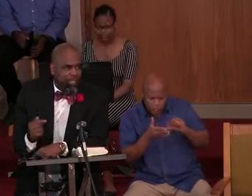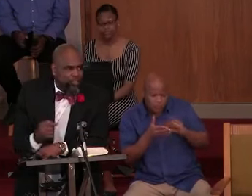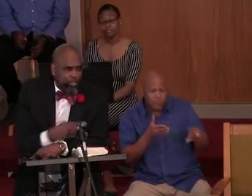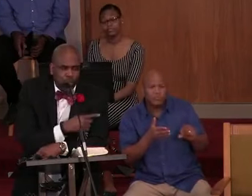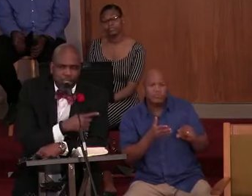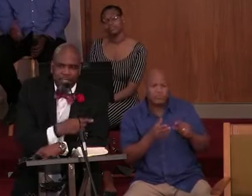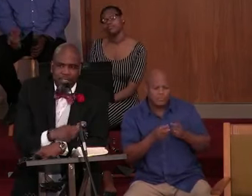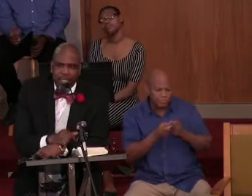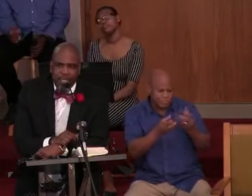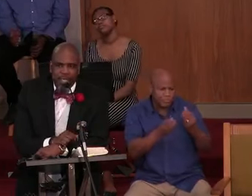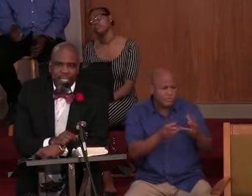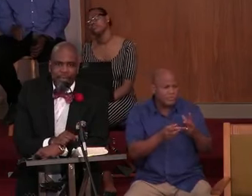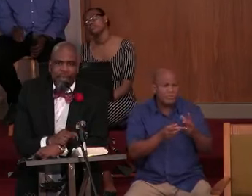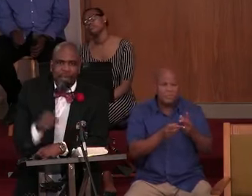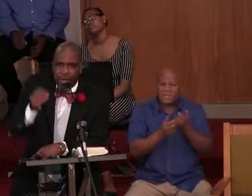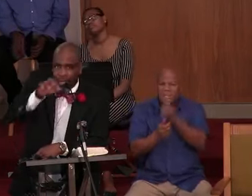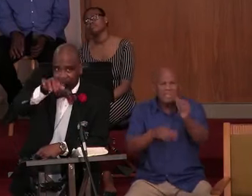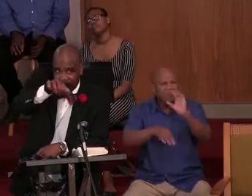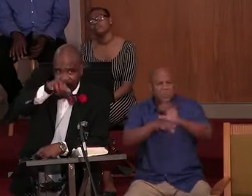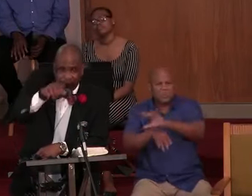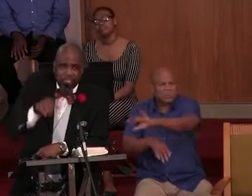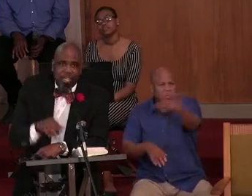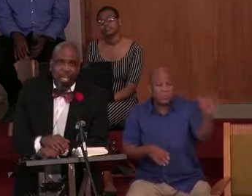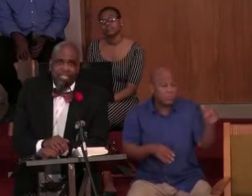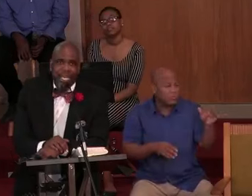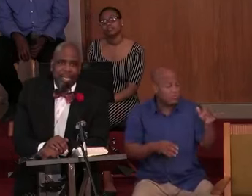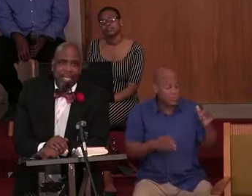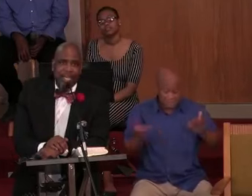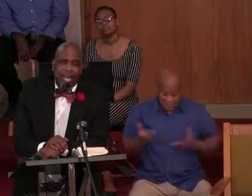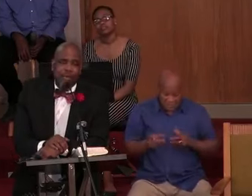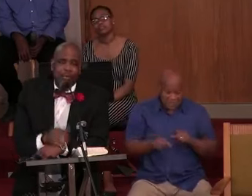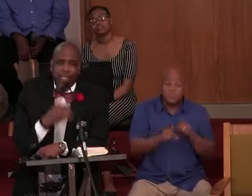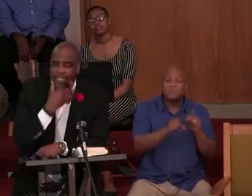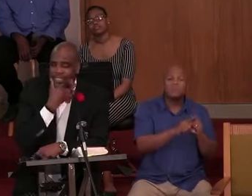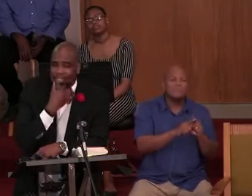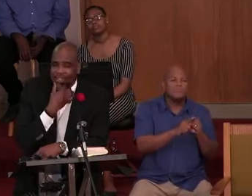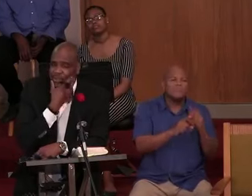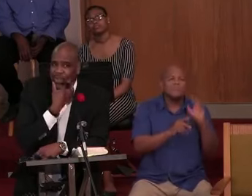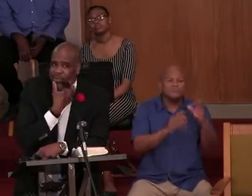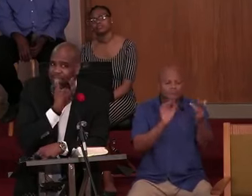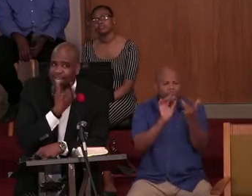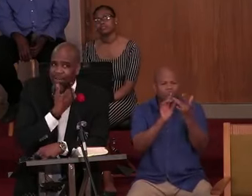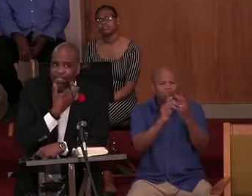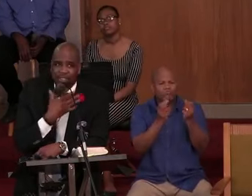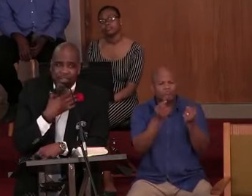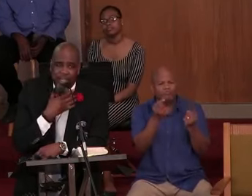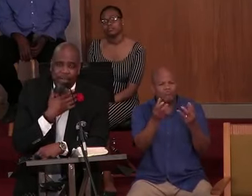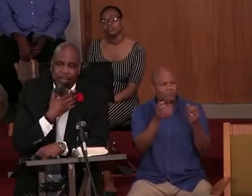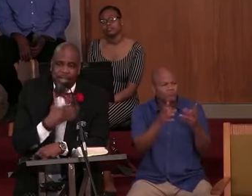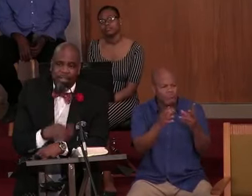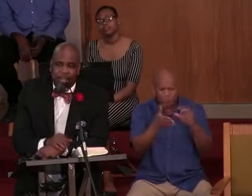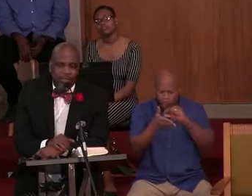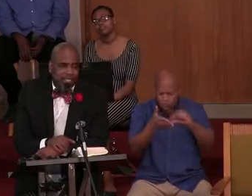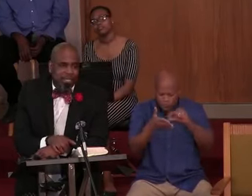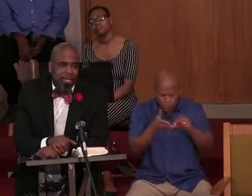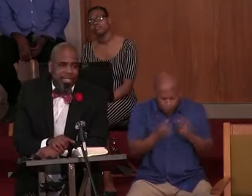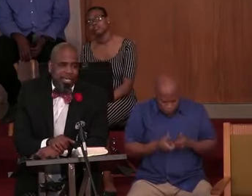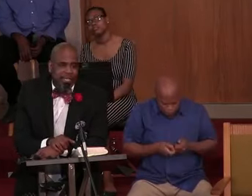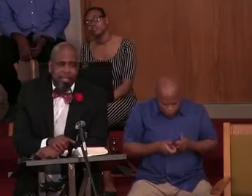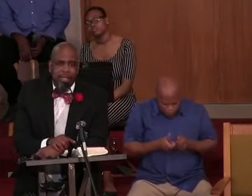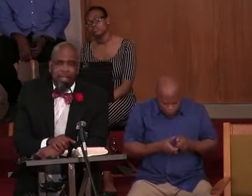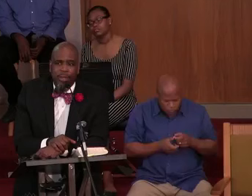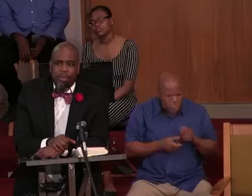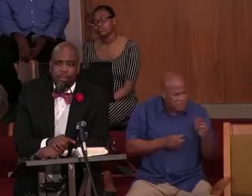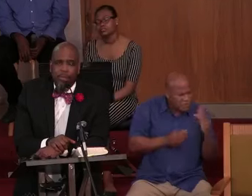on, shoot us an email or send us your contact. I wouldn't necessarily do it on the comments because everybody else is going to see your